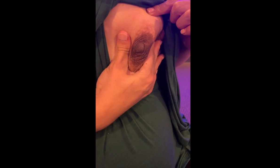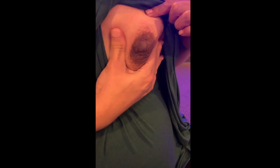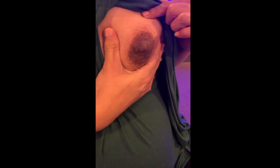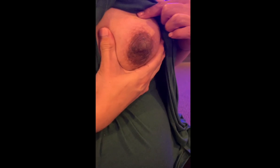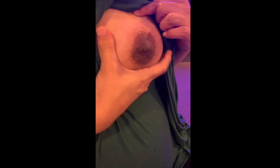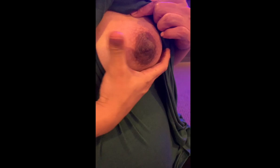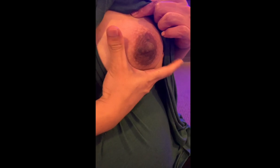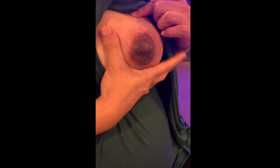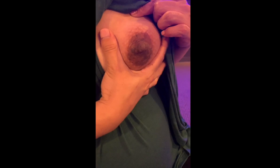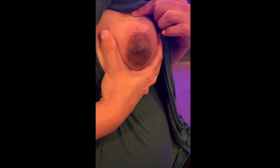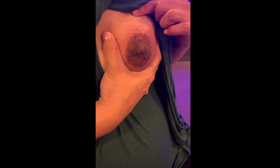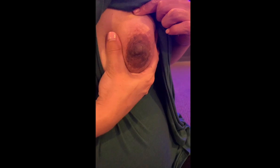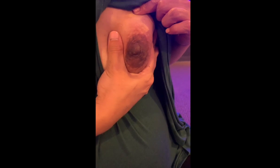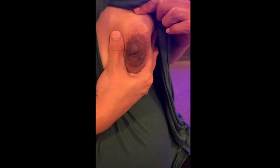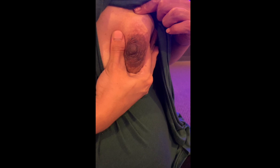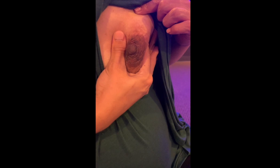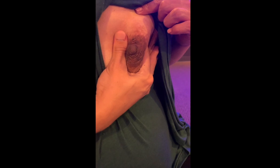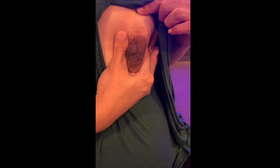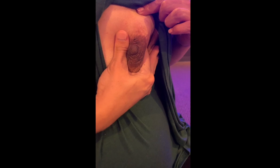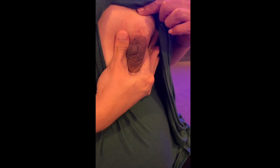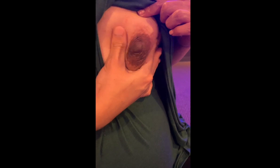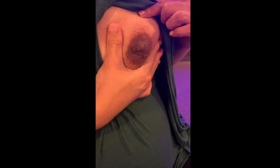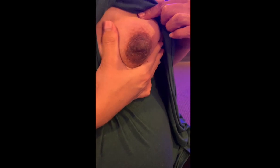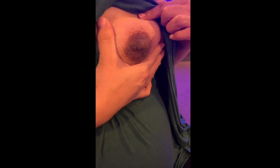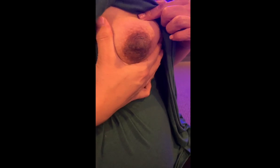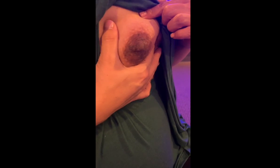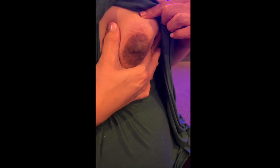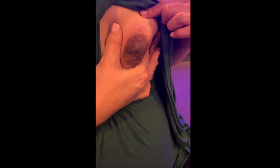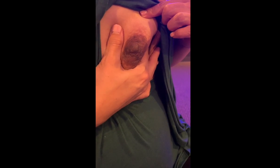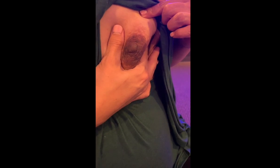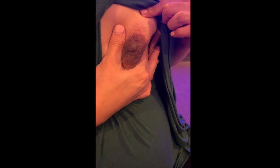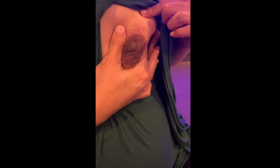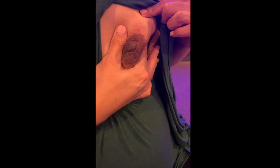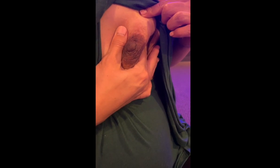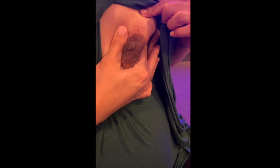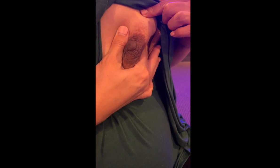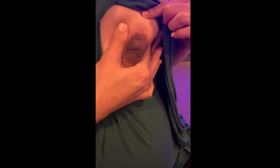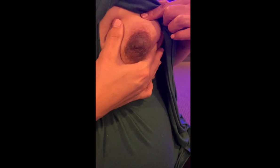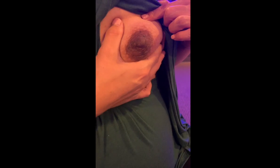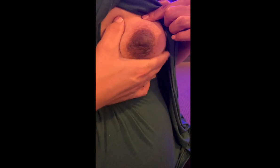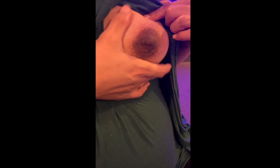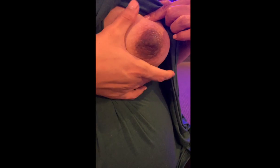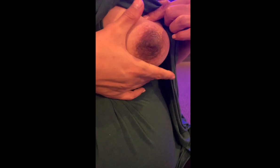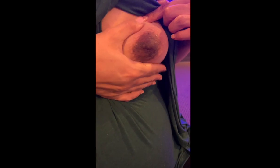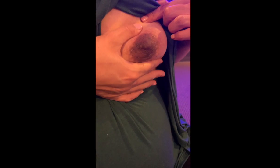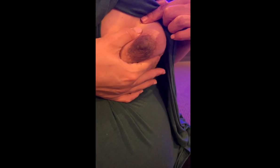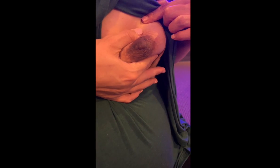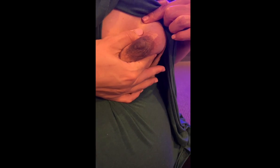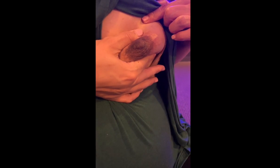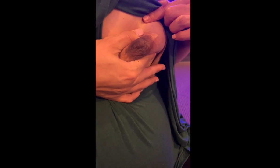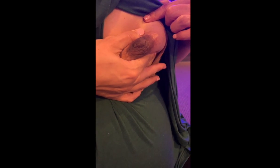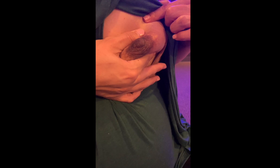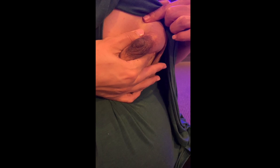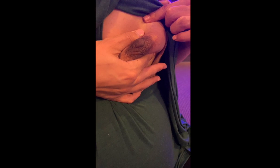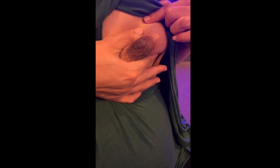circle. And so sometimes by just repositioning your hands, it activates different milk ducts.